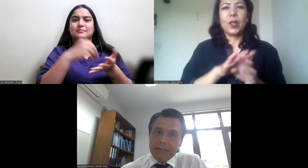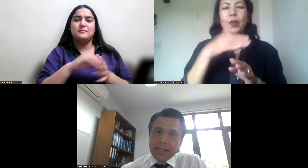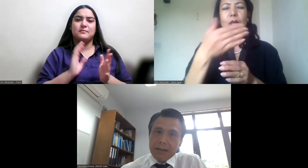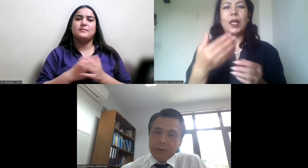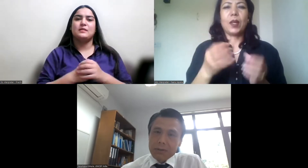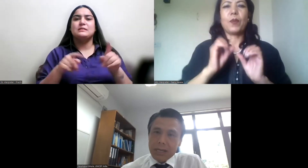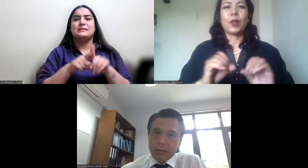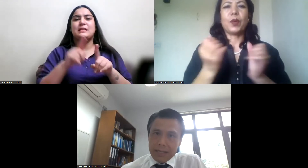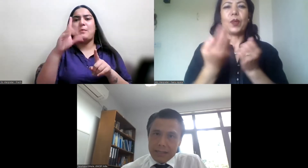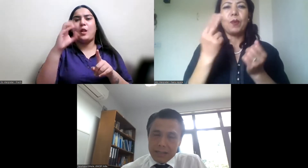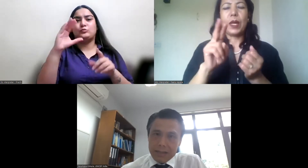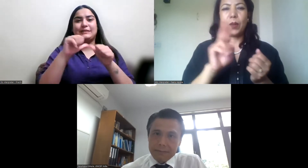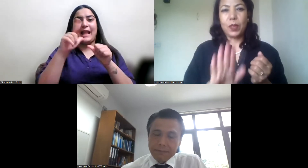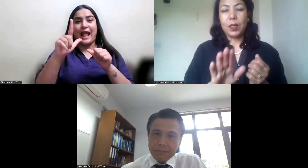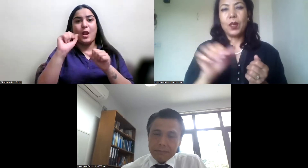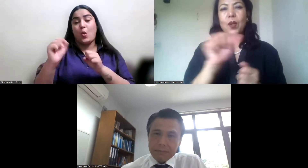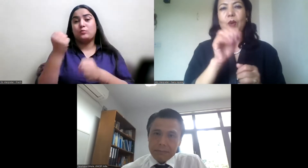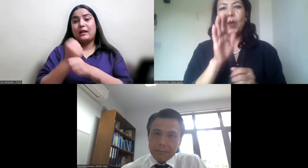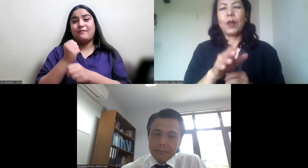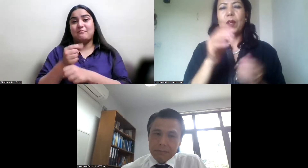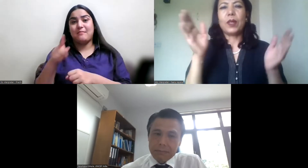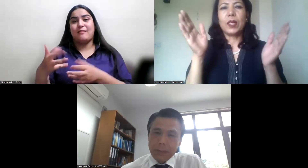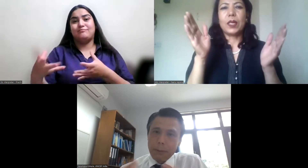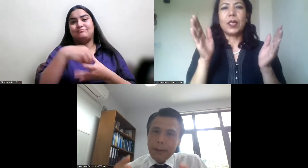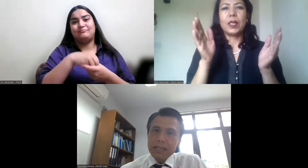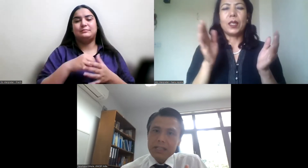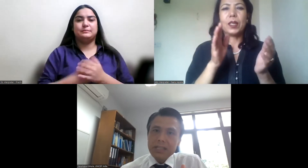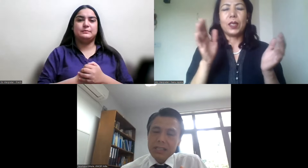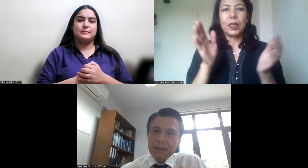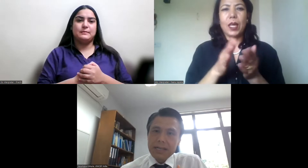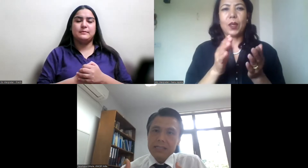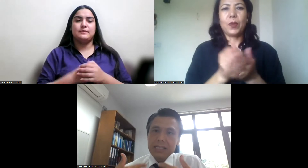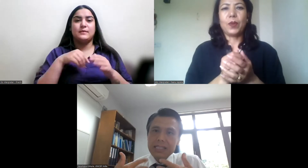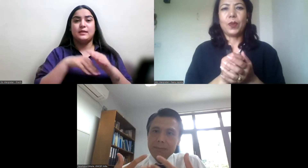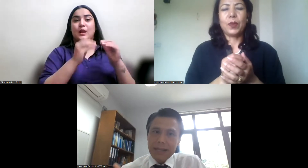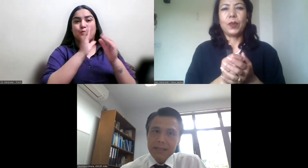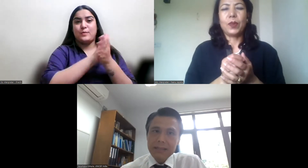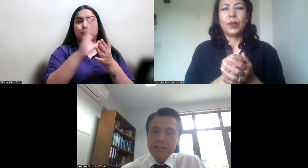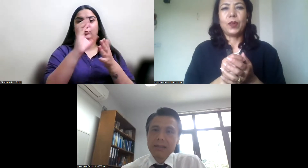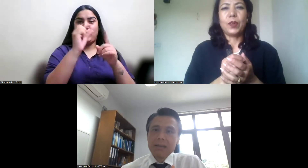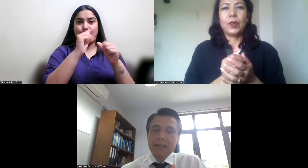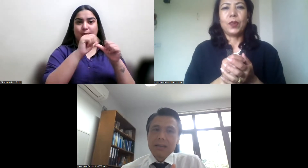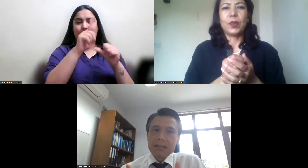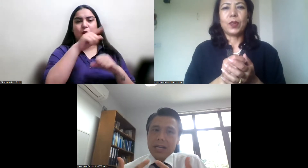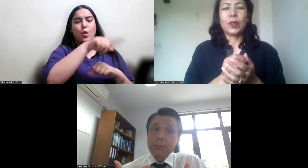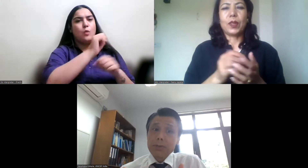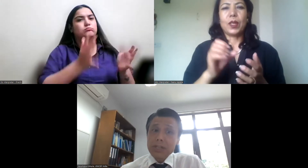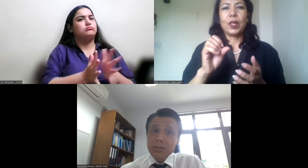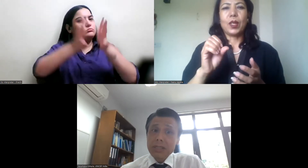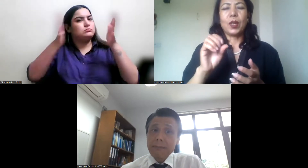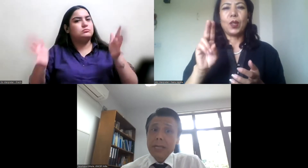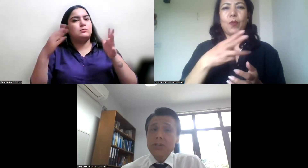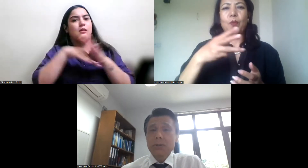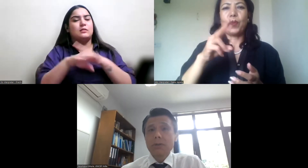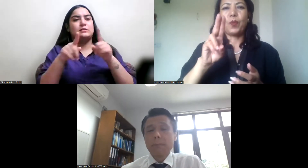an arena for child rights. The Bhopal initiative has expanded child